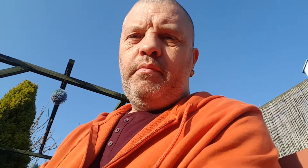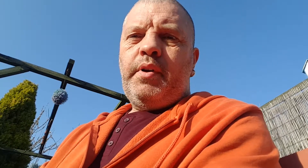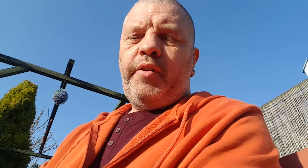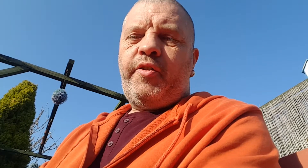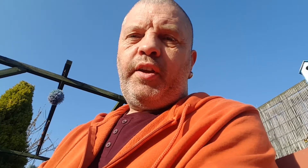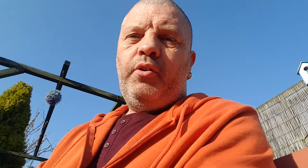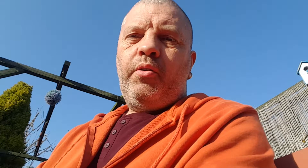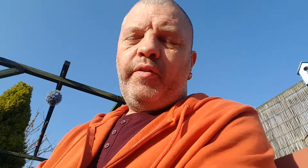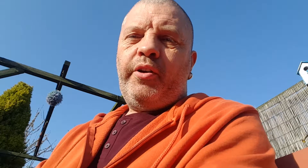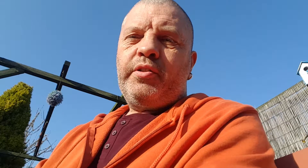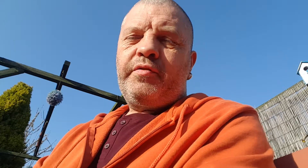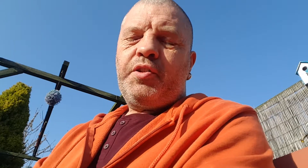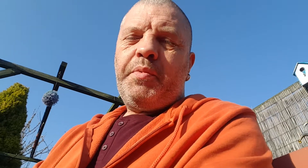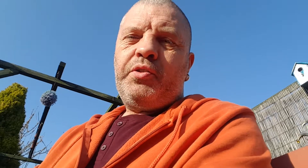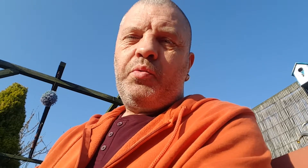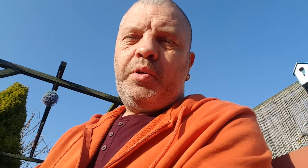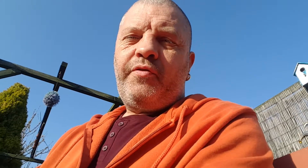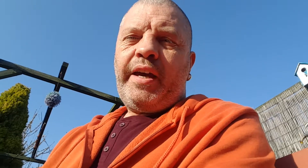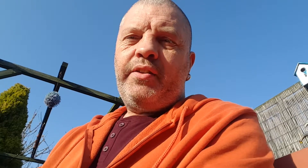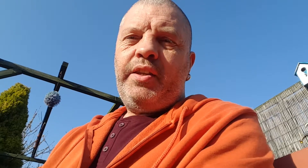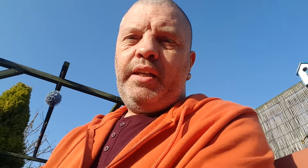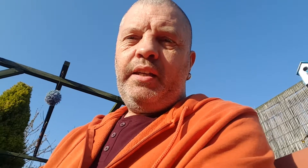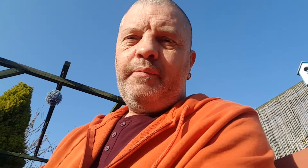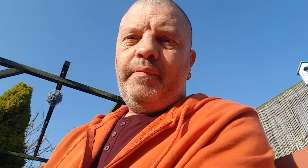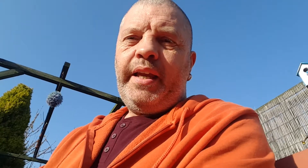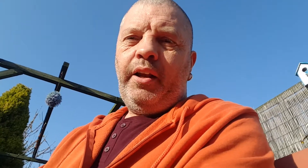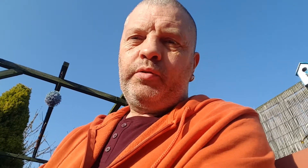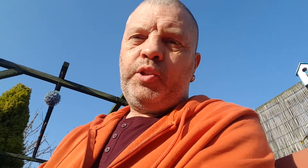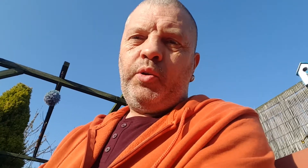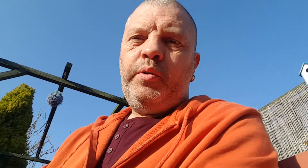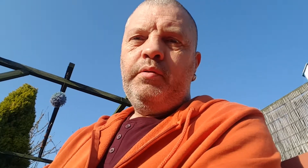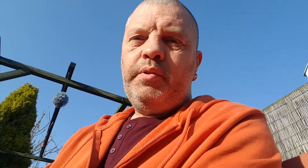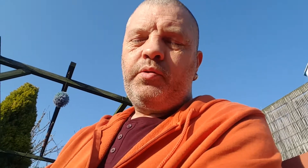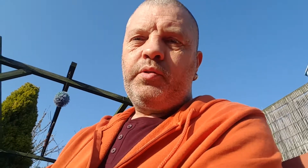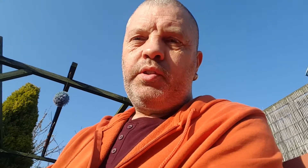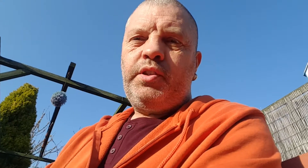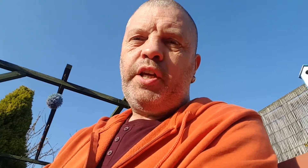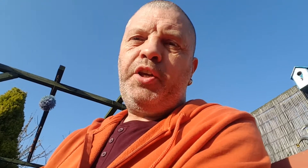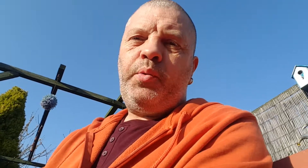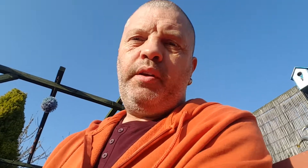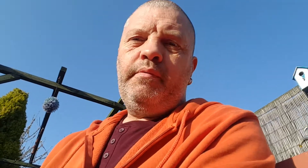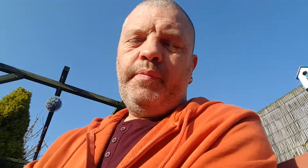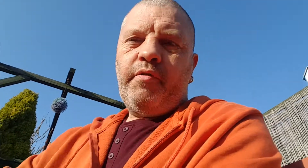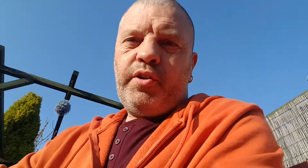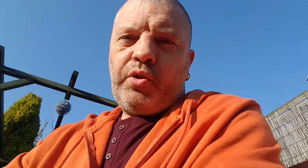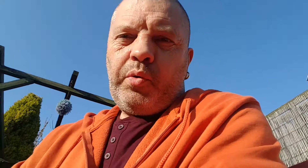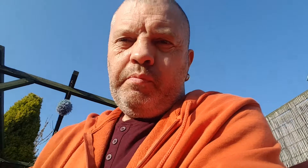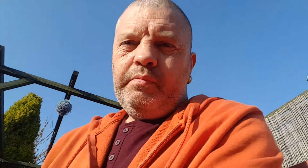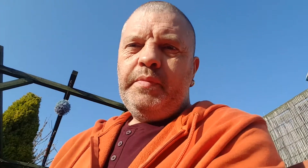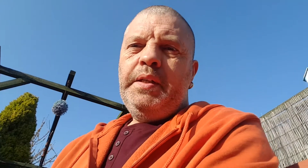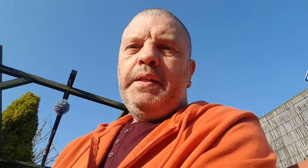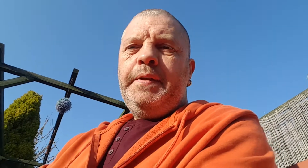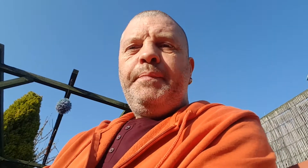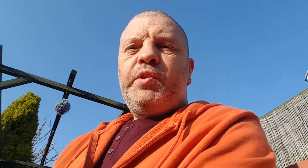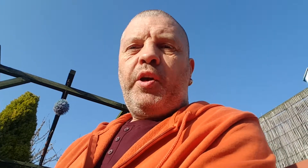I think all of those I've just mentioned will have had the L2, which was the genuine original